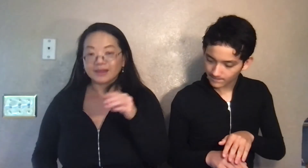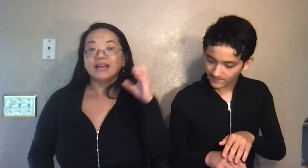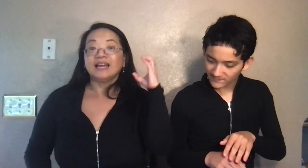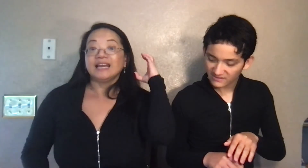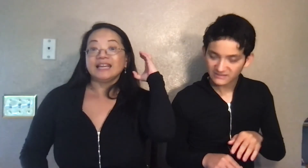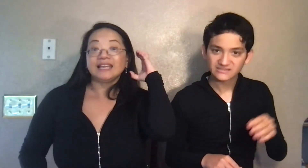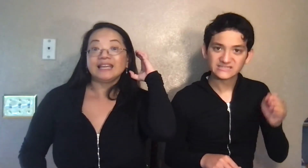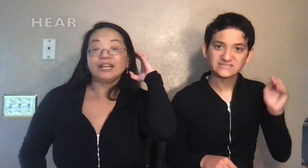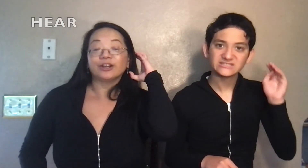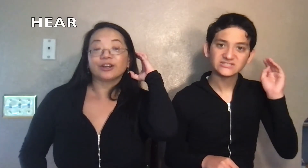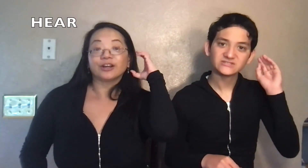Mm-hmm. Here.